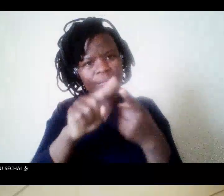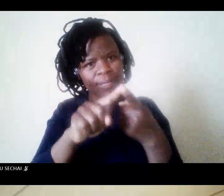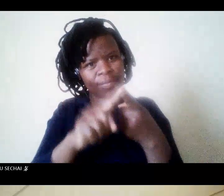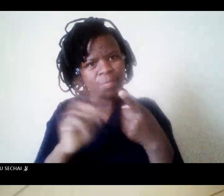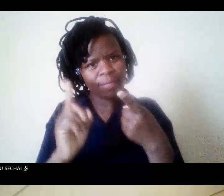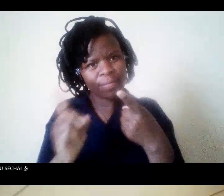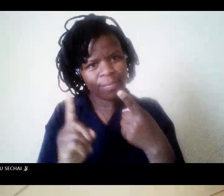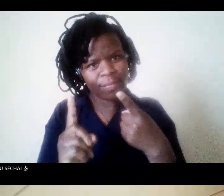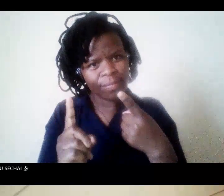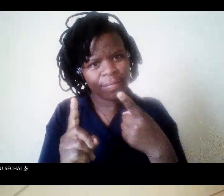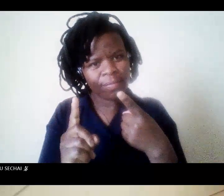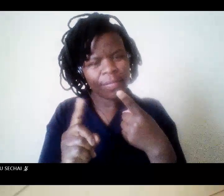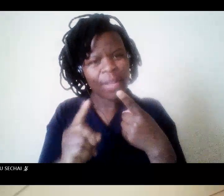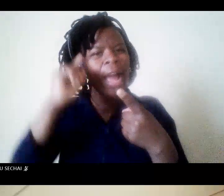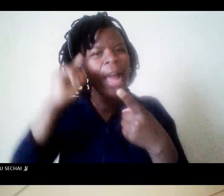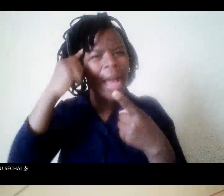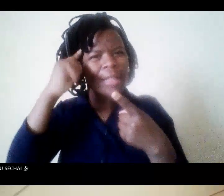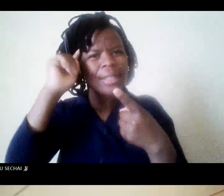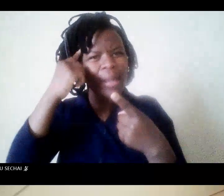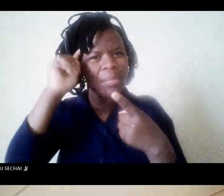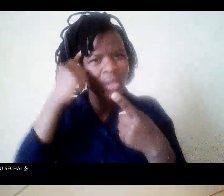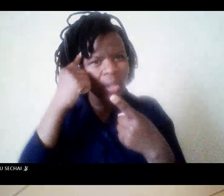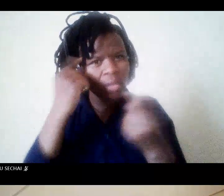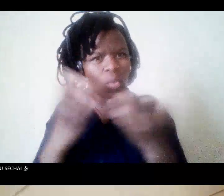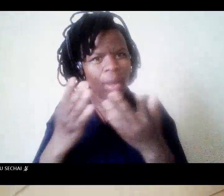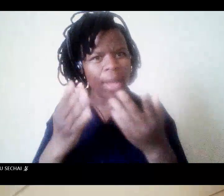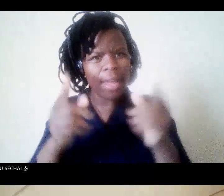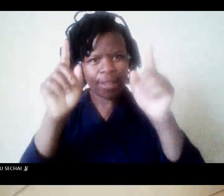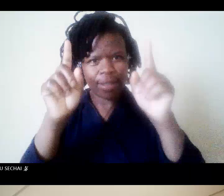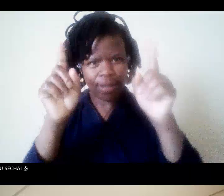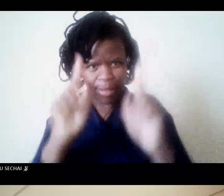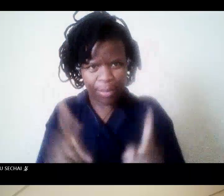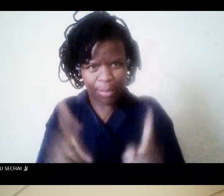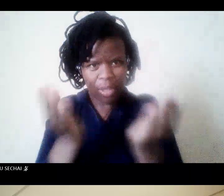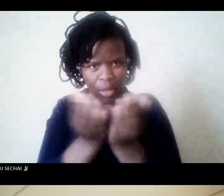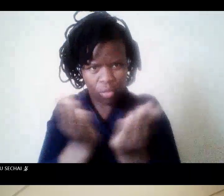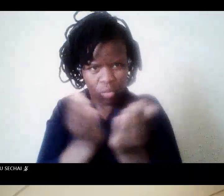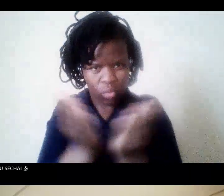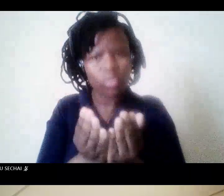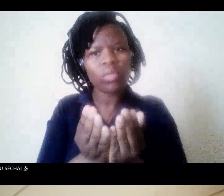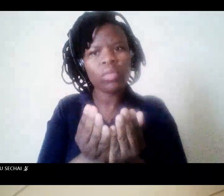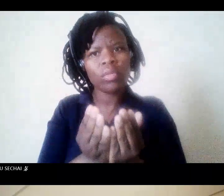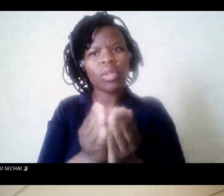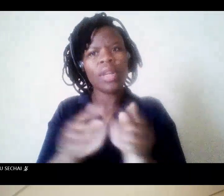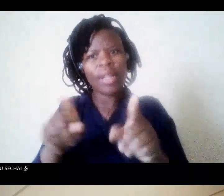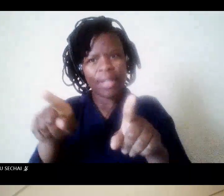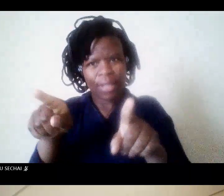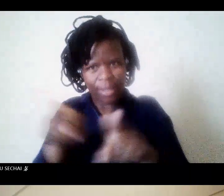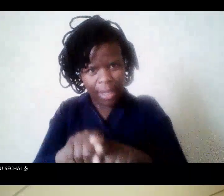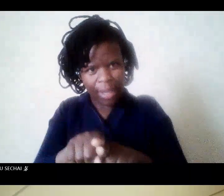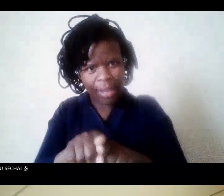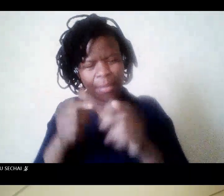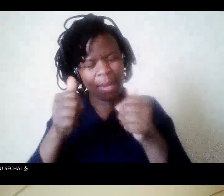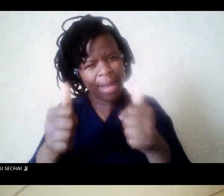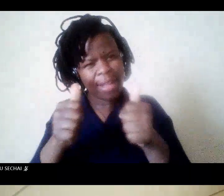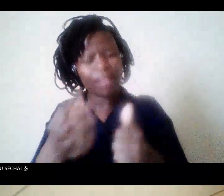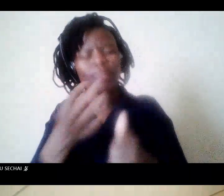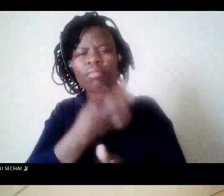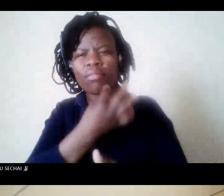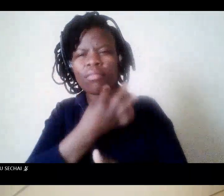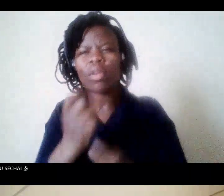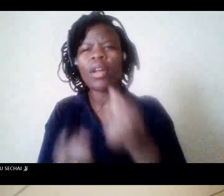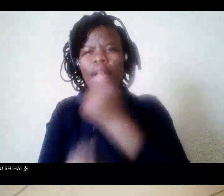the assumptions around special schools, and after that it moves into, you know, what does research actually say is happening at